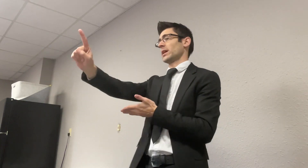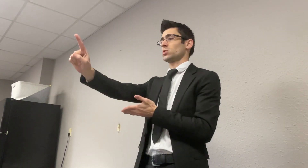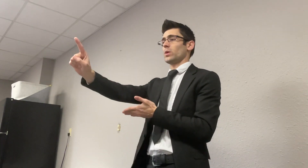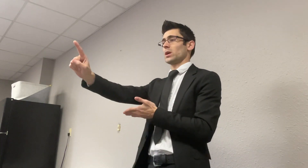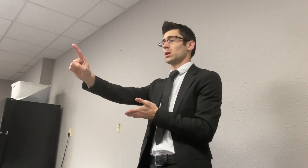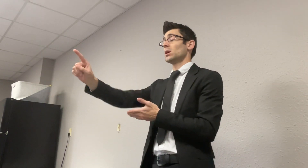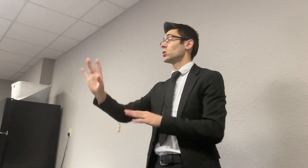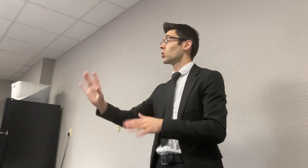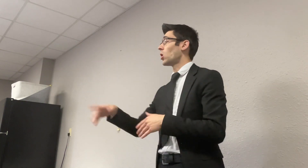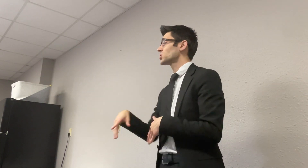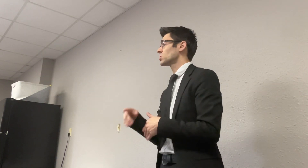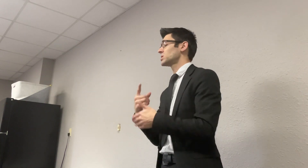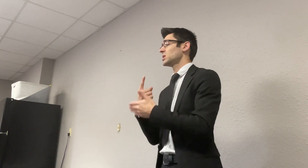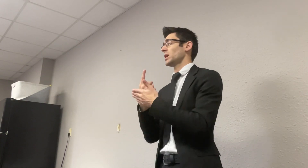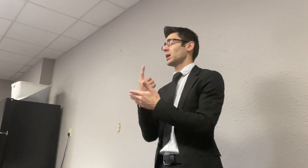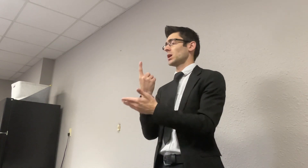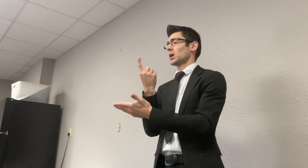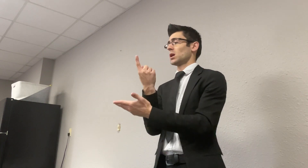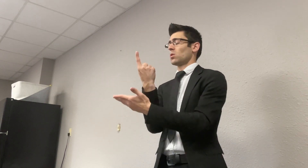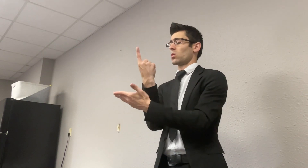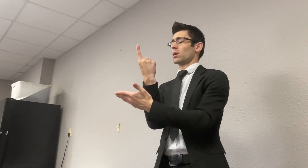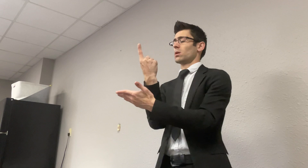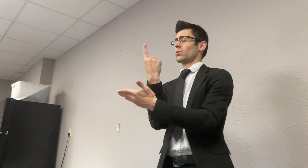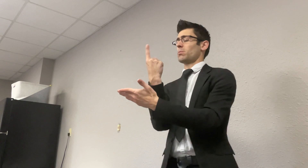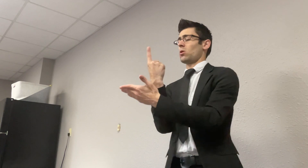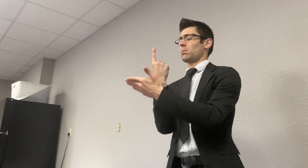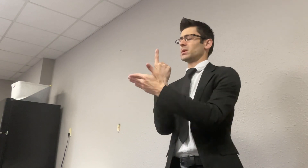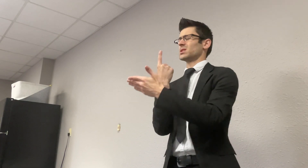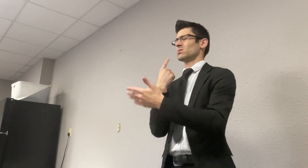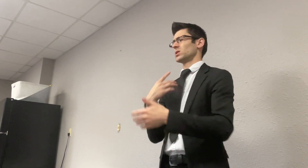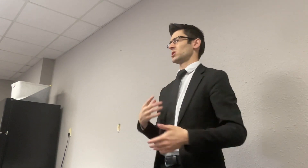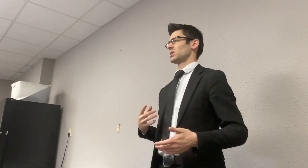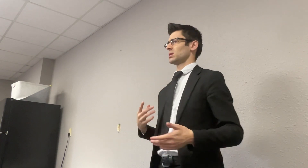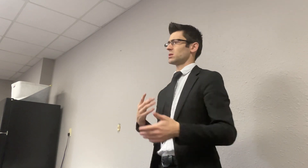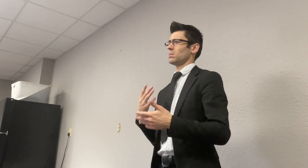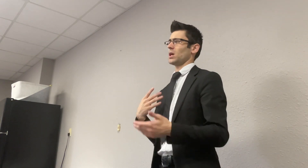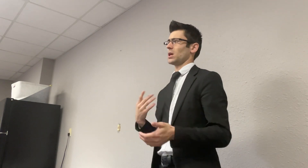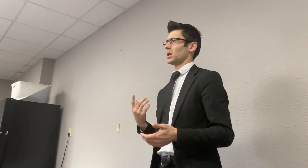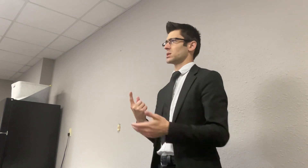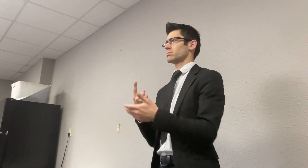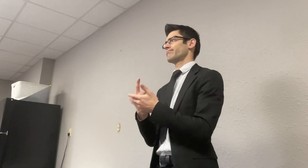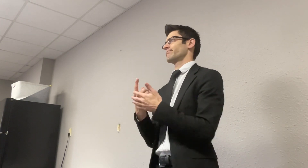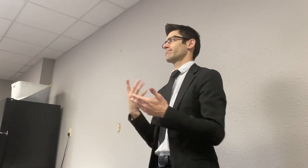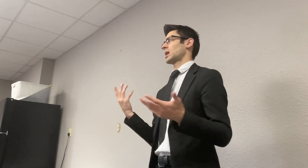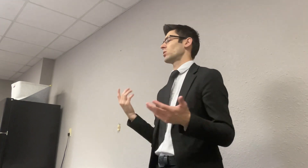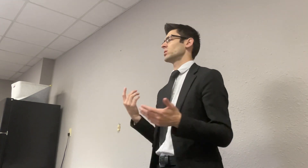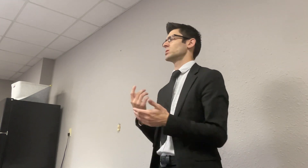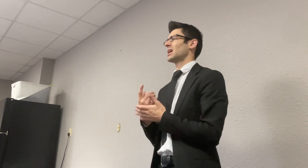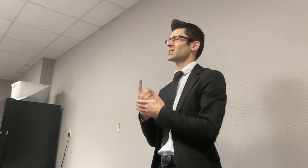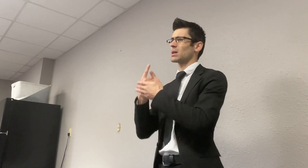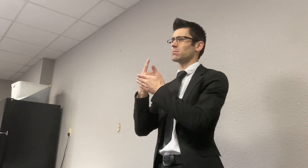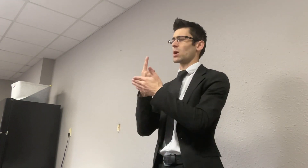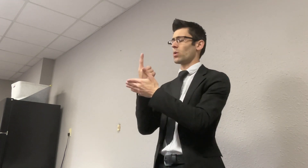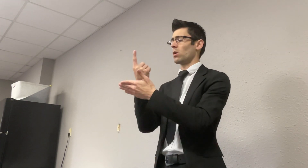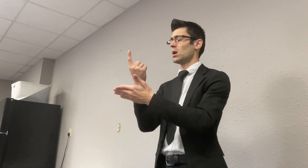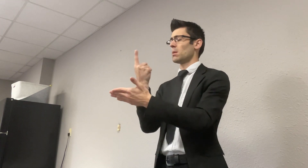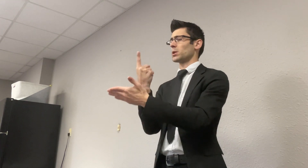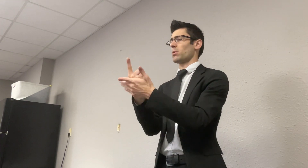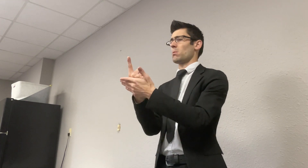next week. You'll also see where the palm is, which to me, sometimes I will, but the palm will